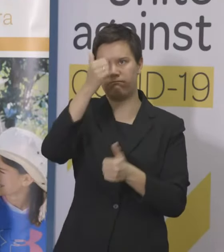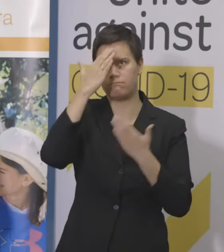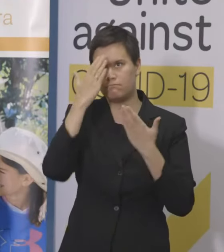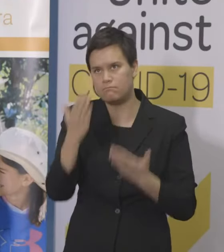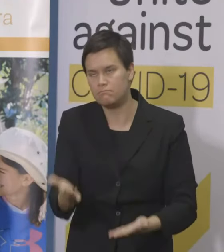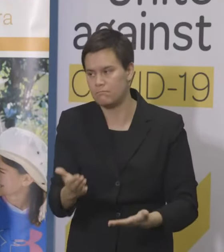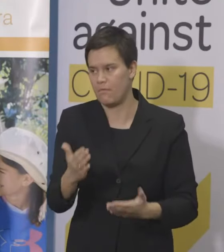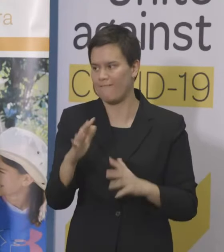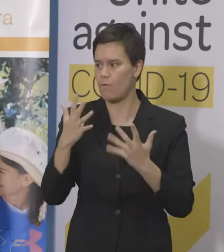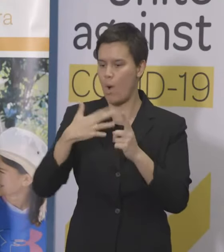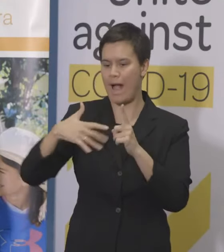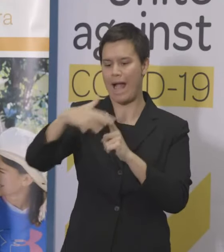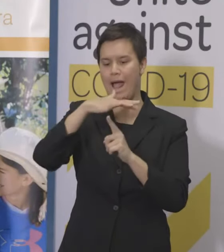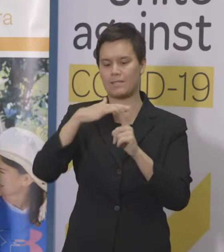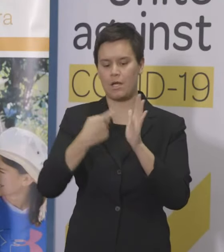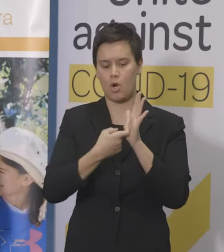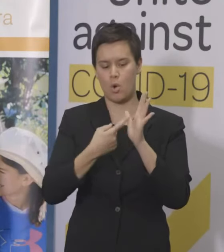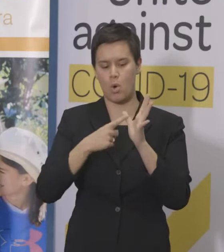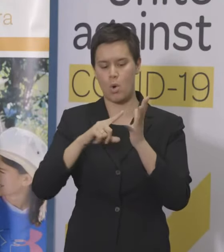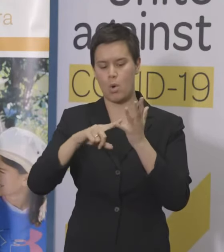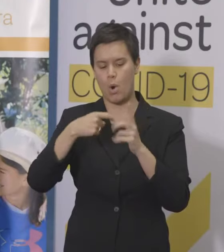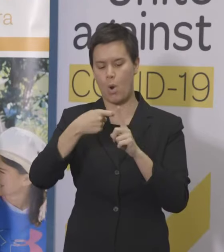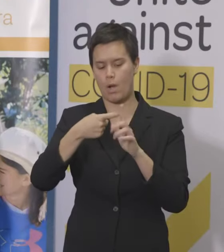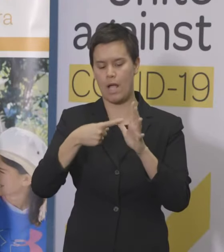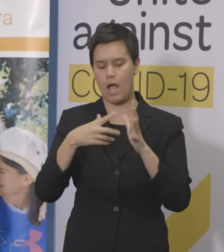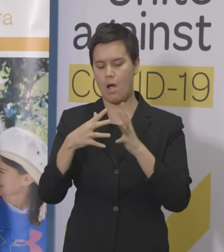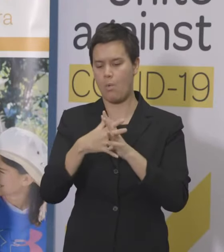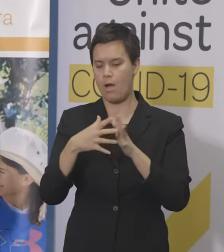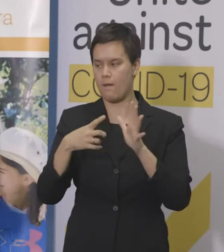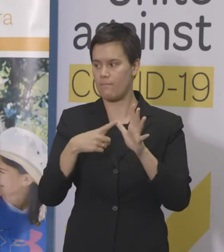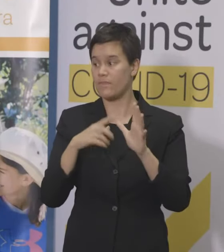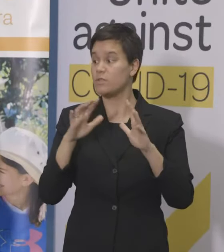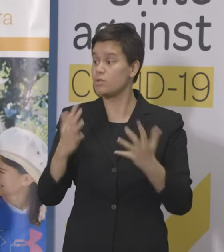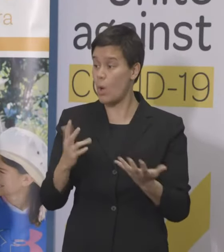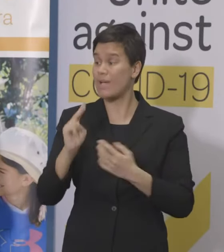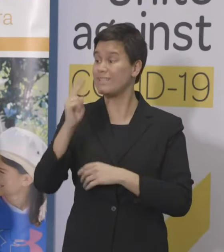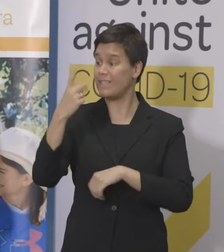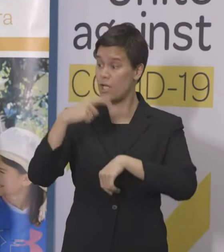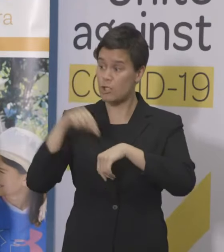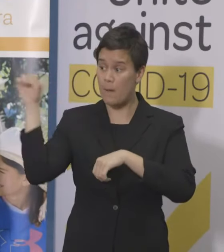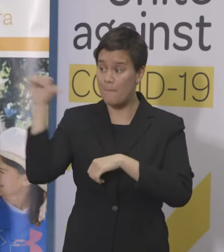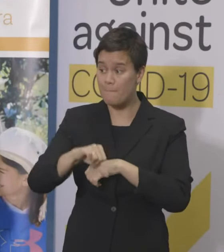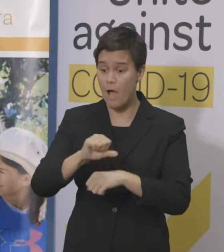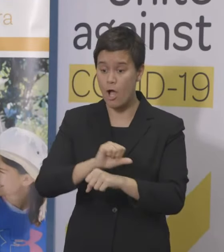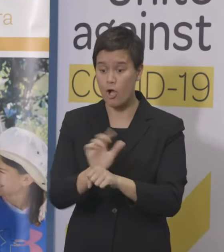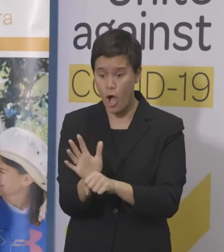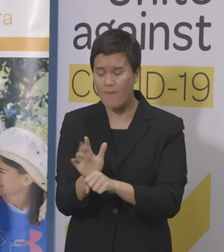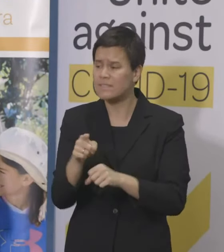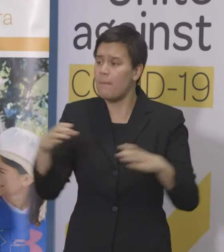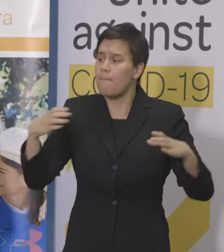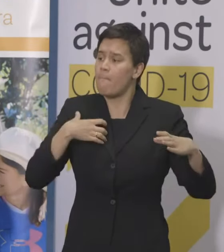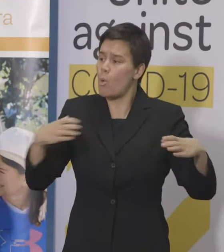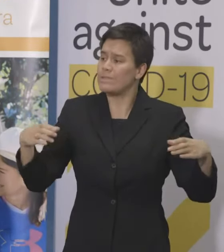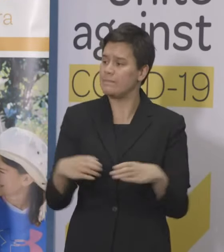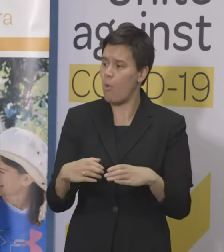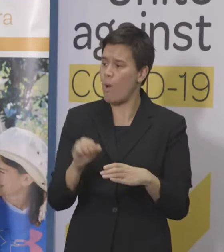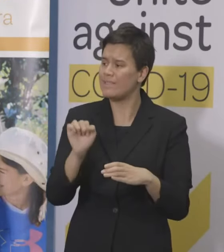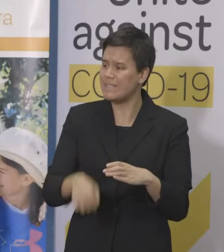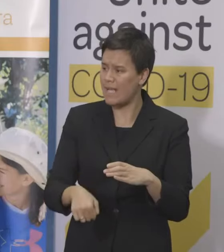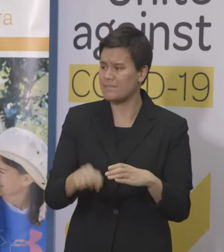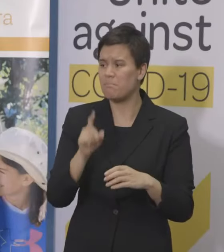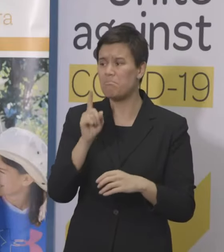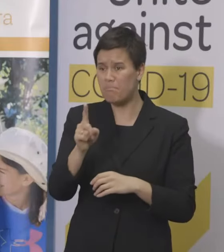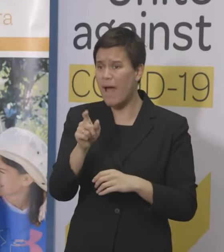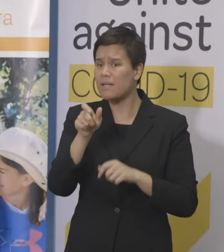that even though this outbreak has had a relatively small number of cases compared with our earlier outbreak in the year, that